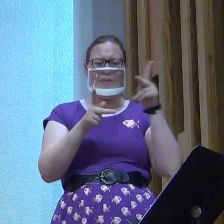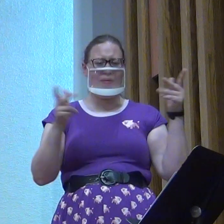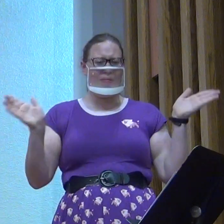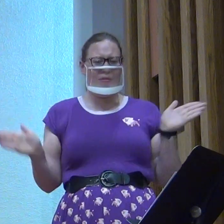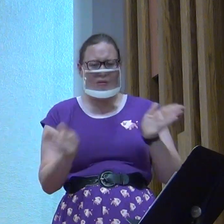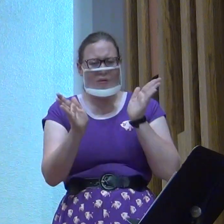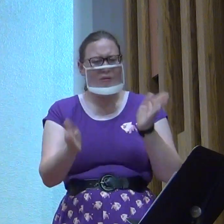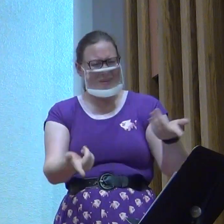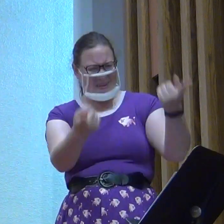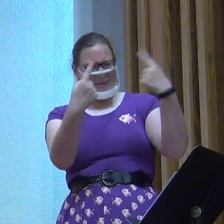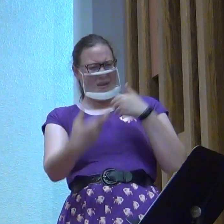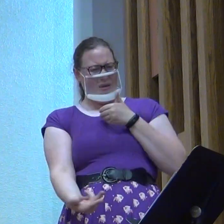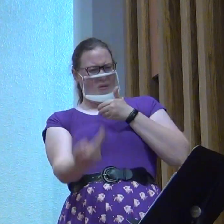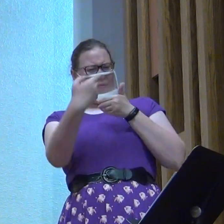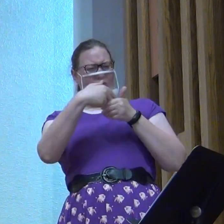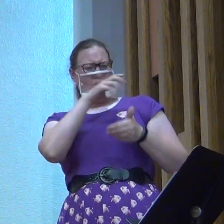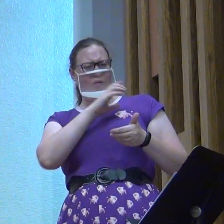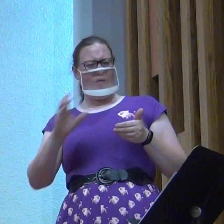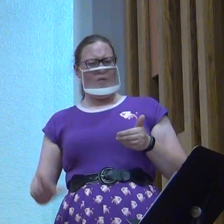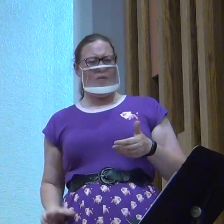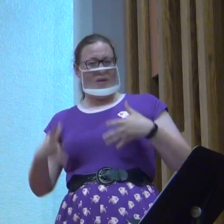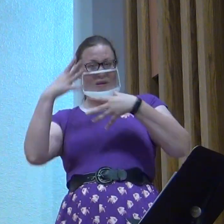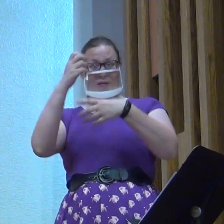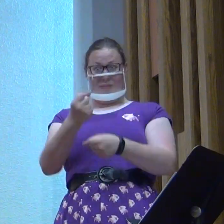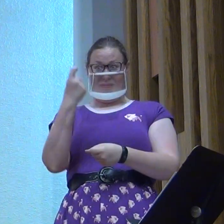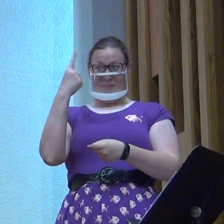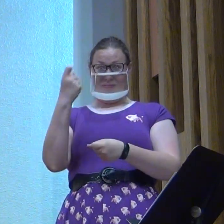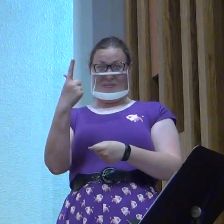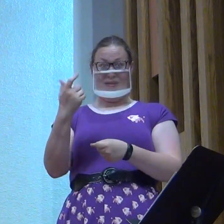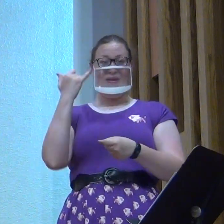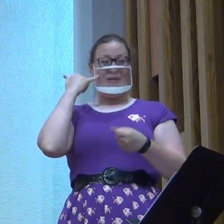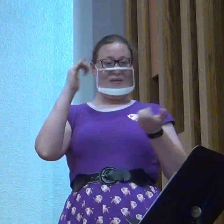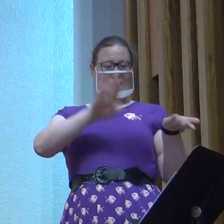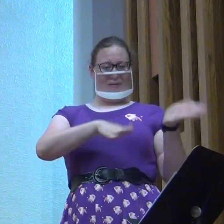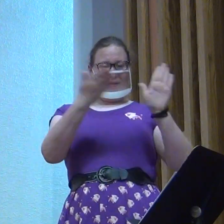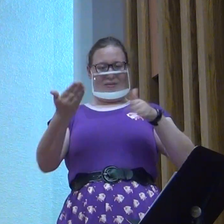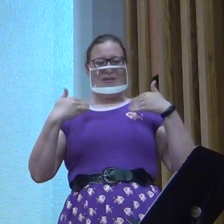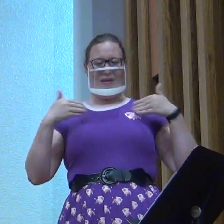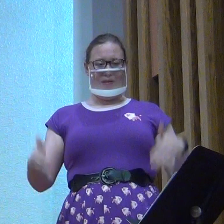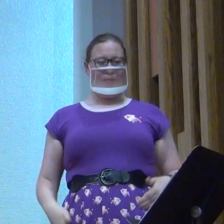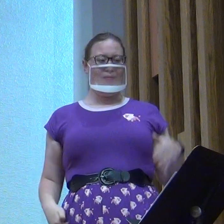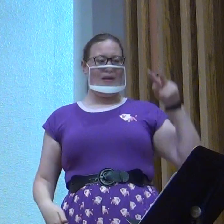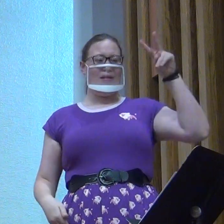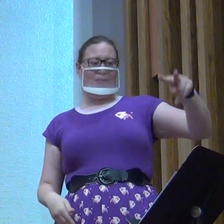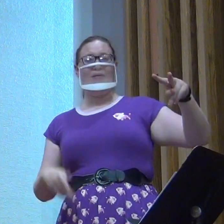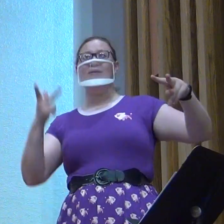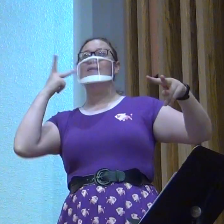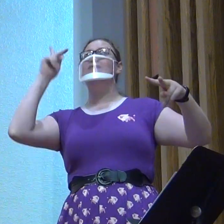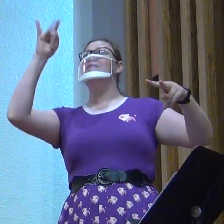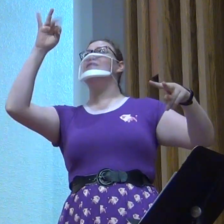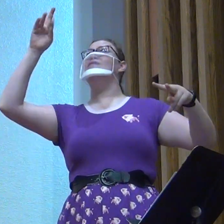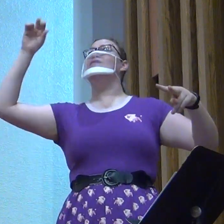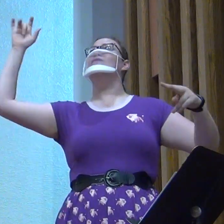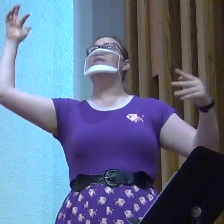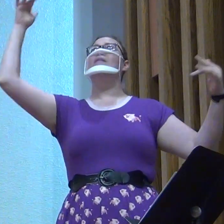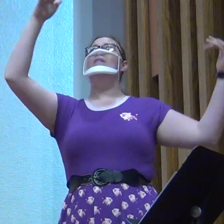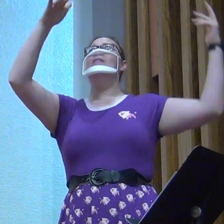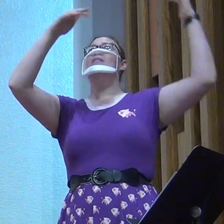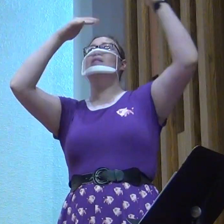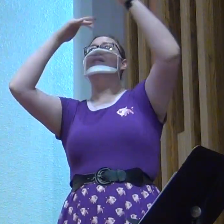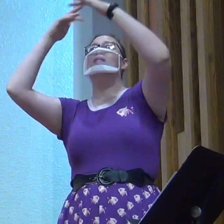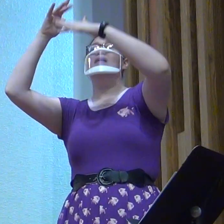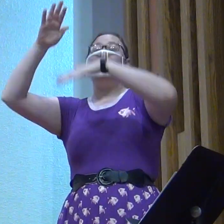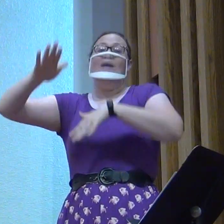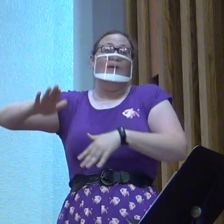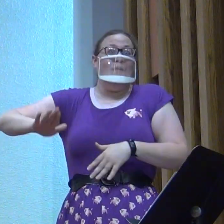to Jesus. When the vultures appear, then it's too late, even for regrets.